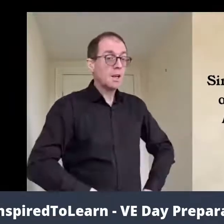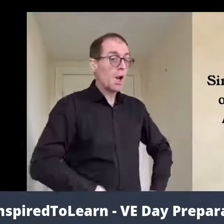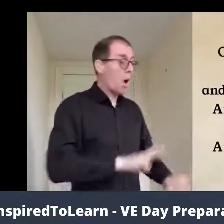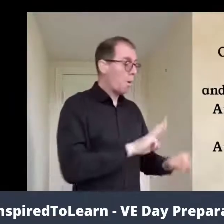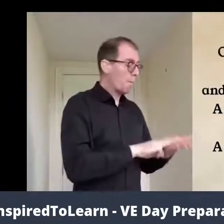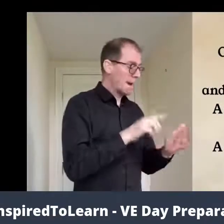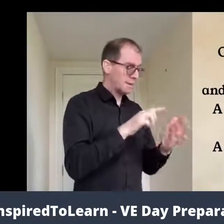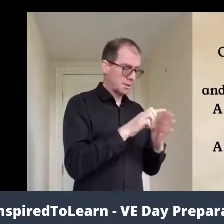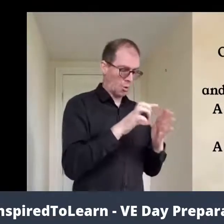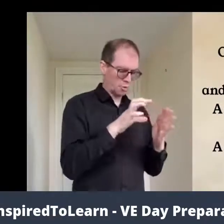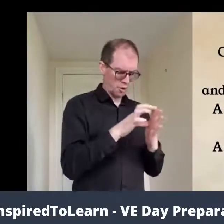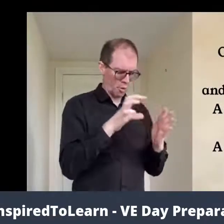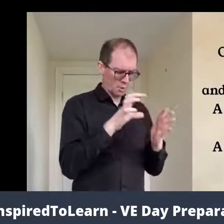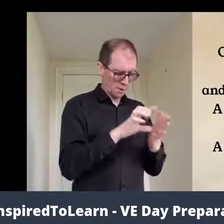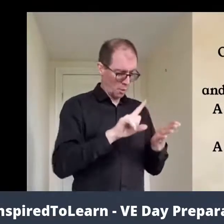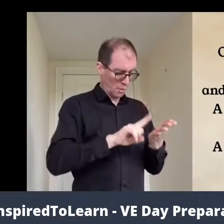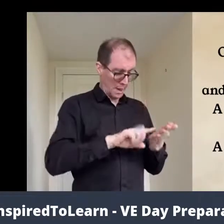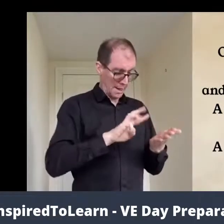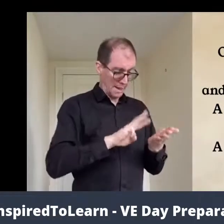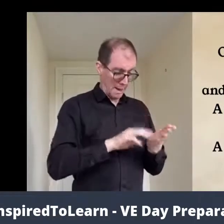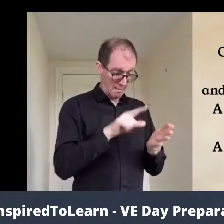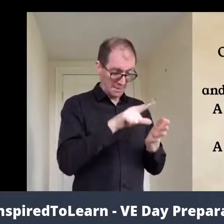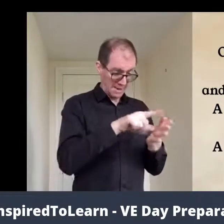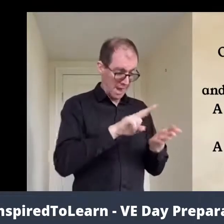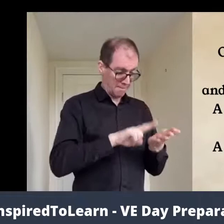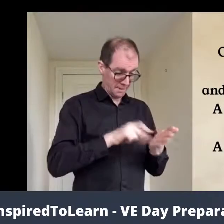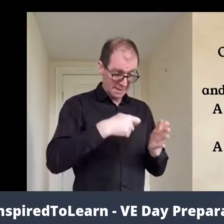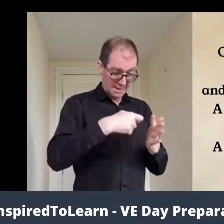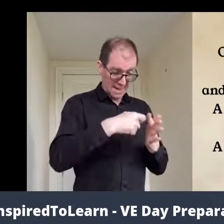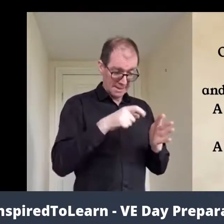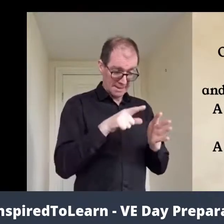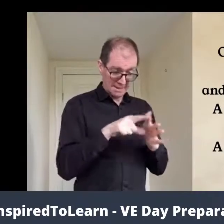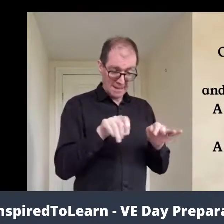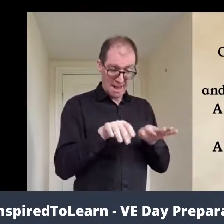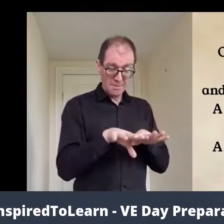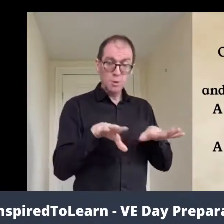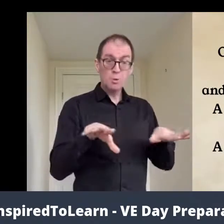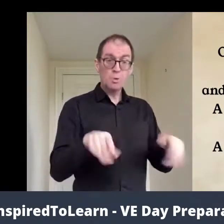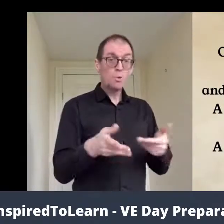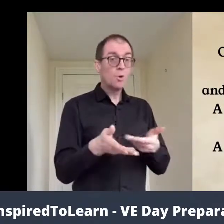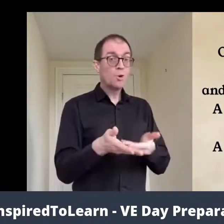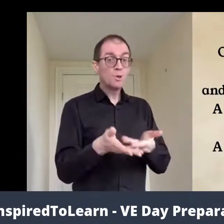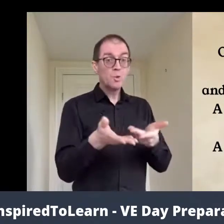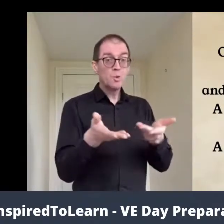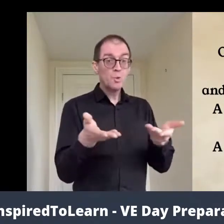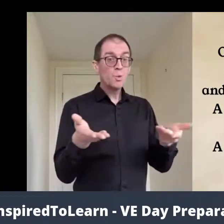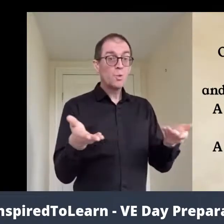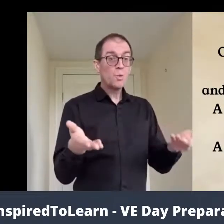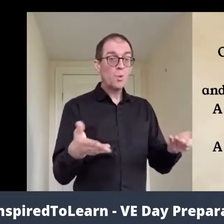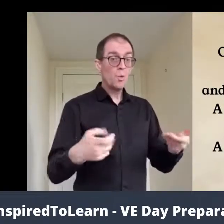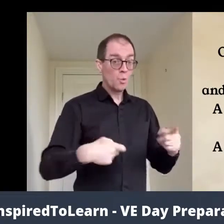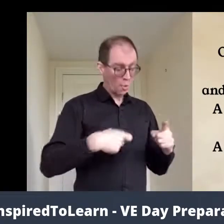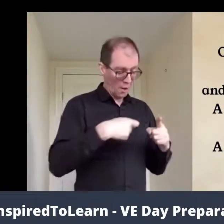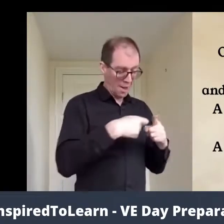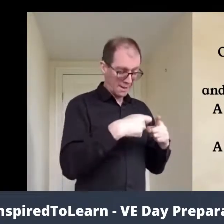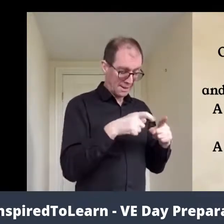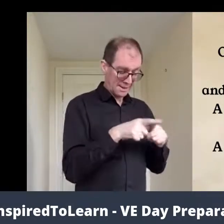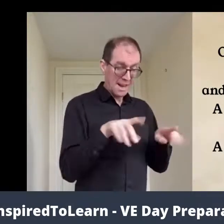Oh, Mairzy Doats and Dozy Doats, and little lambs eat ivy, a kiddly divey too, wouldn't you?